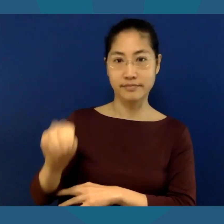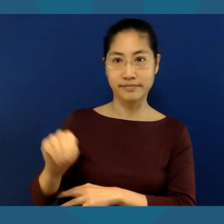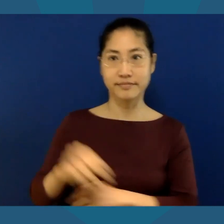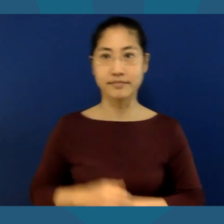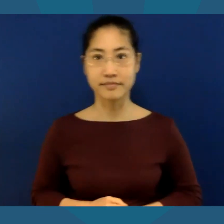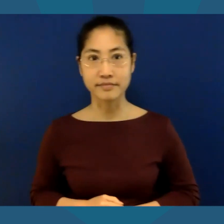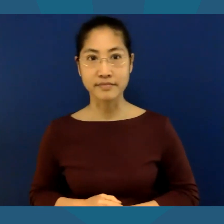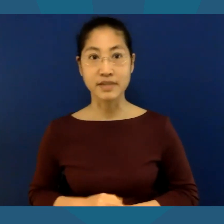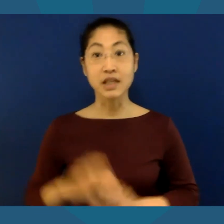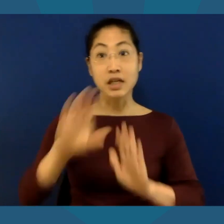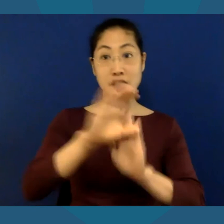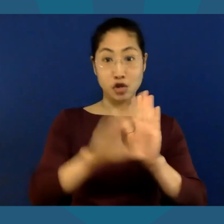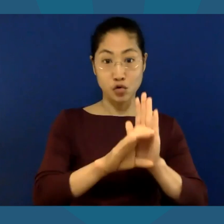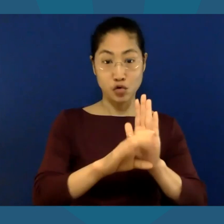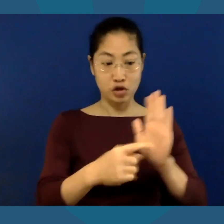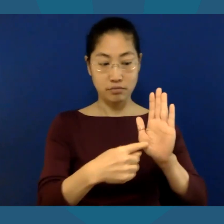www.billypeard.com.